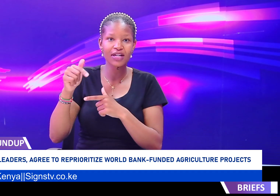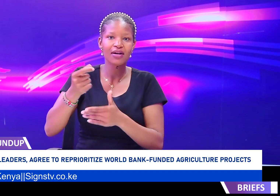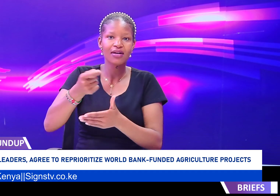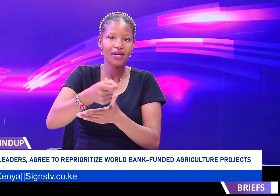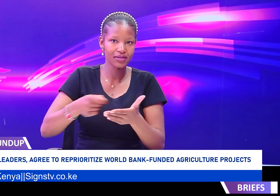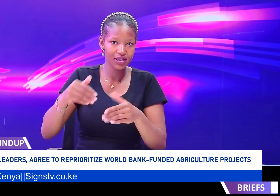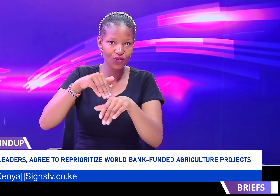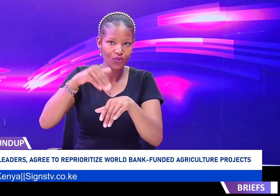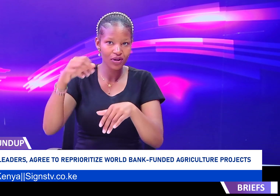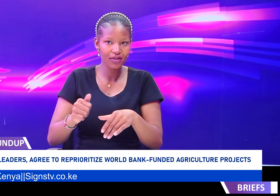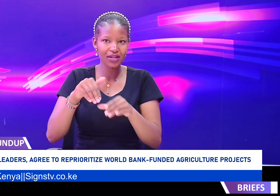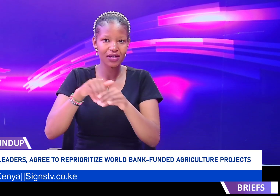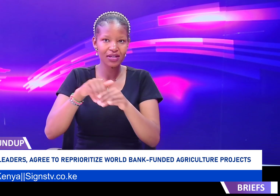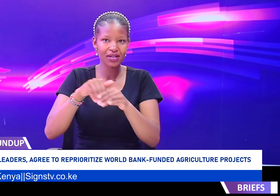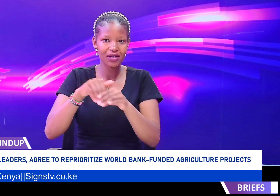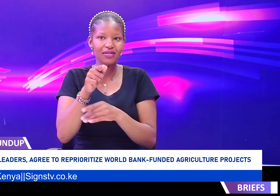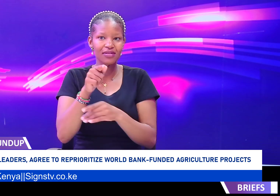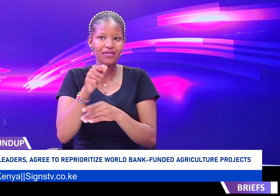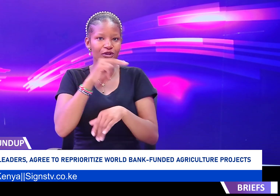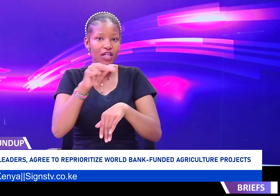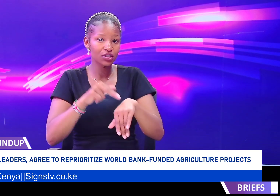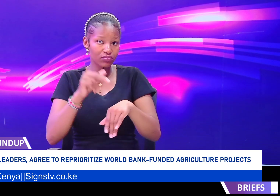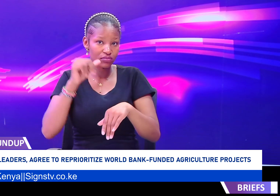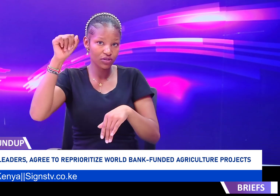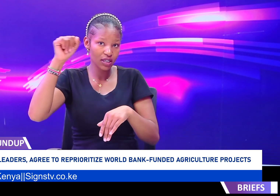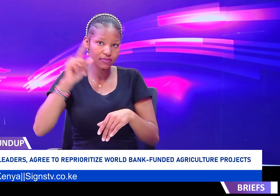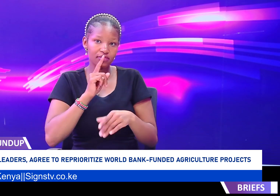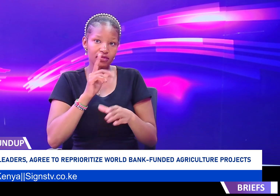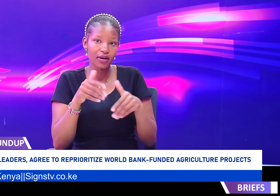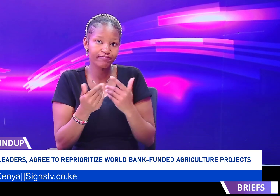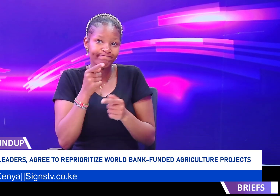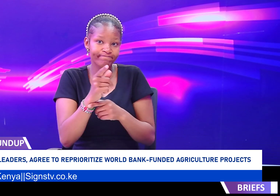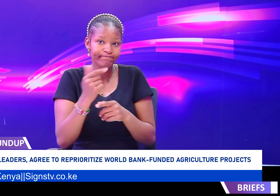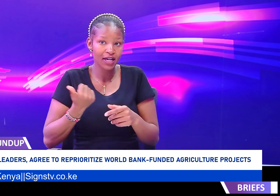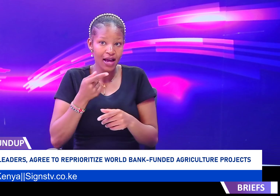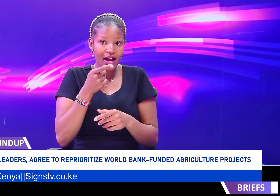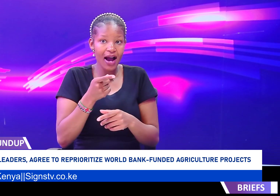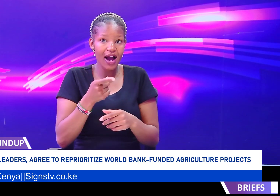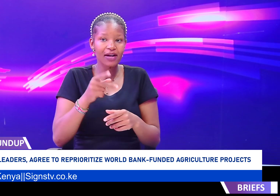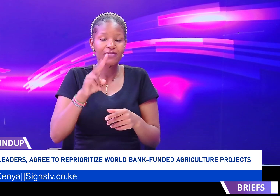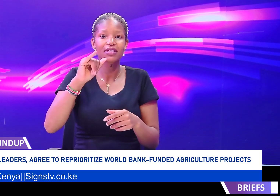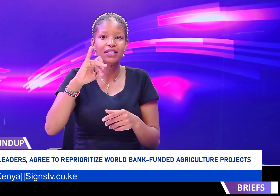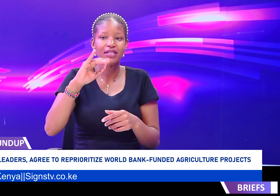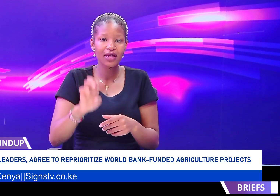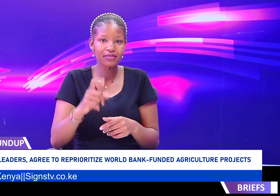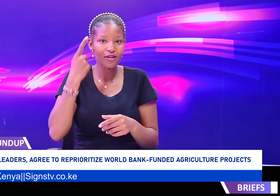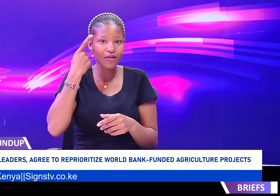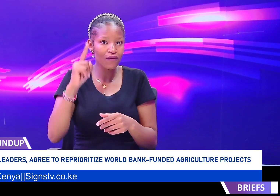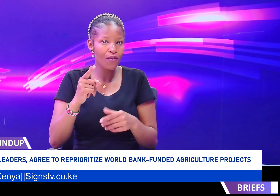Kirinyaga Governor Anne Waiguru has signaled an interest in pursuing national politics, saying she has ambitions to